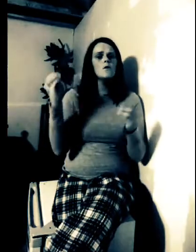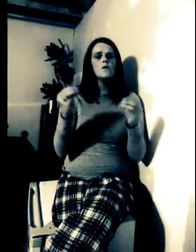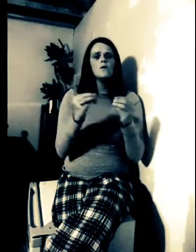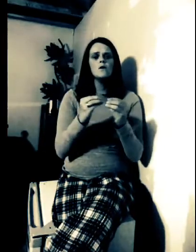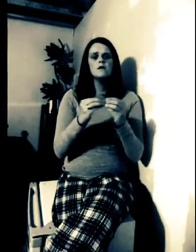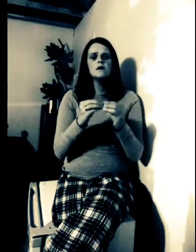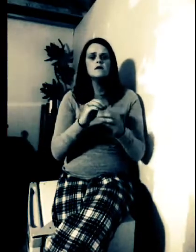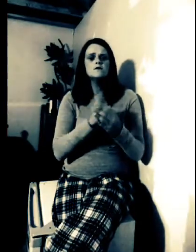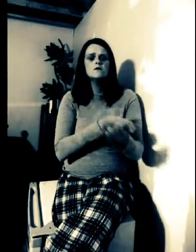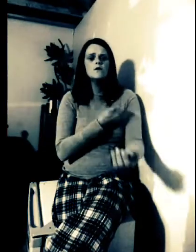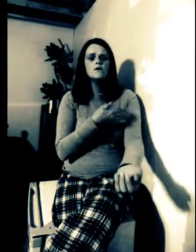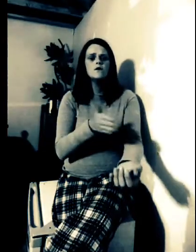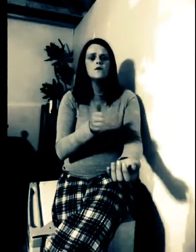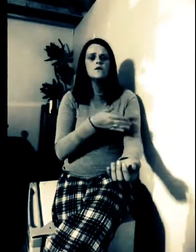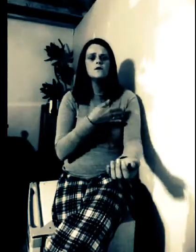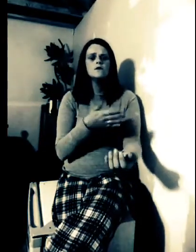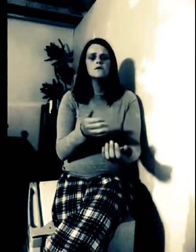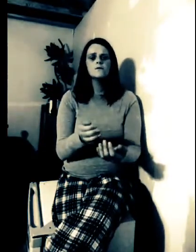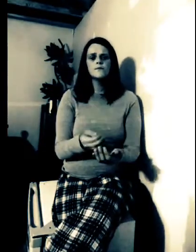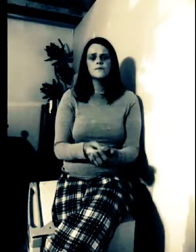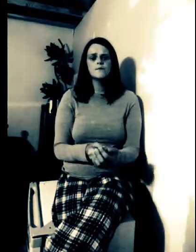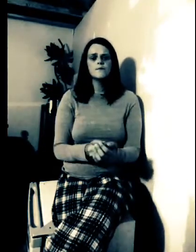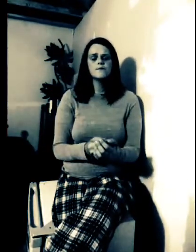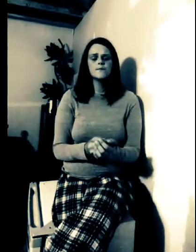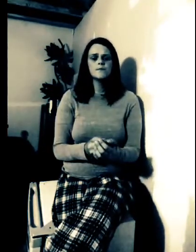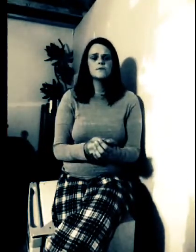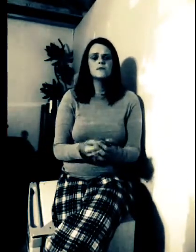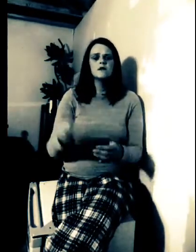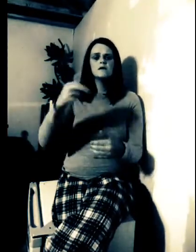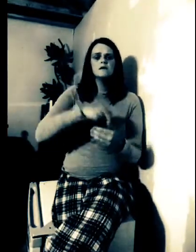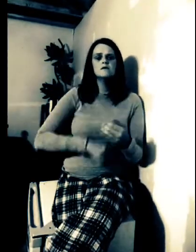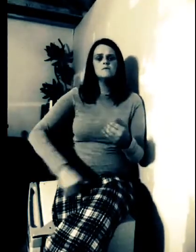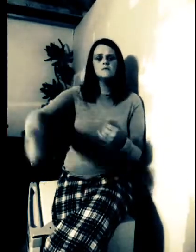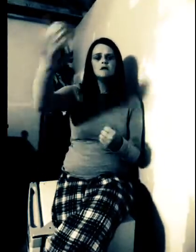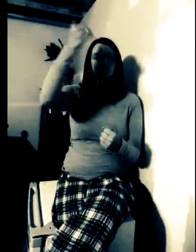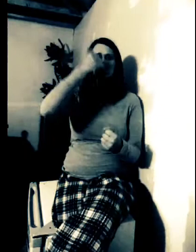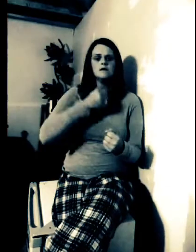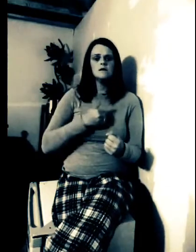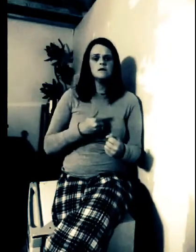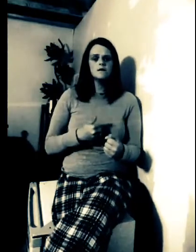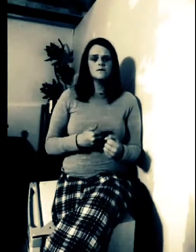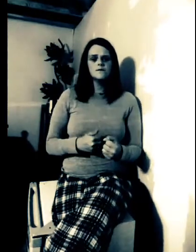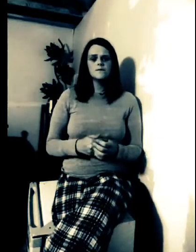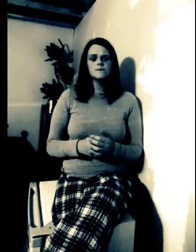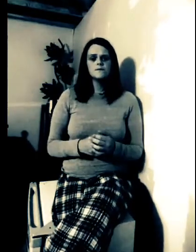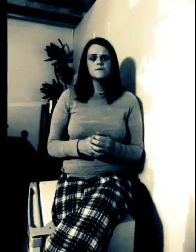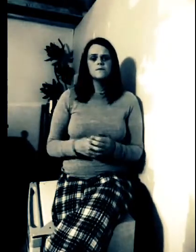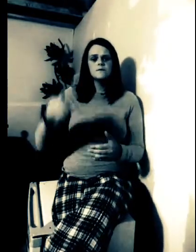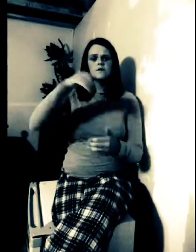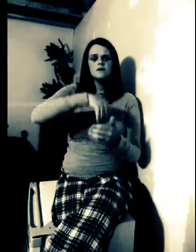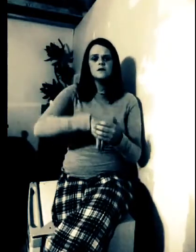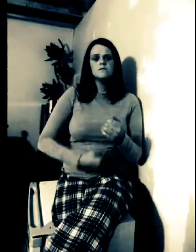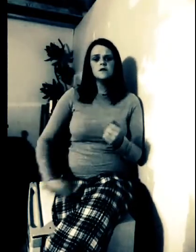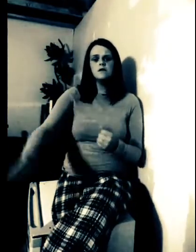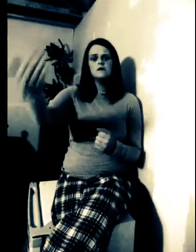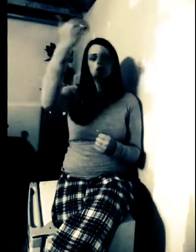hear In me In me